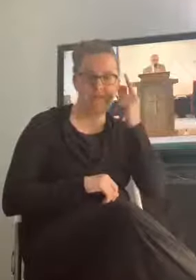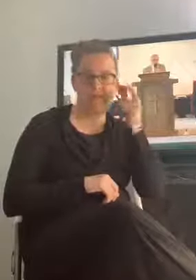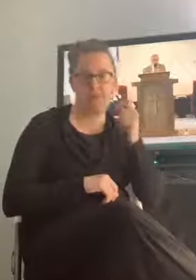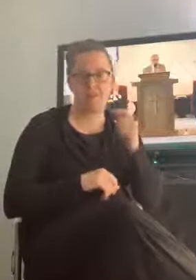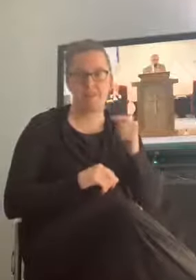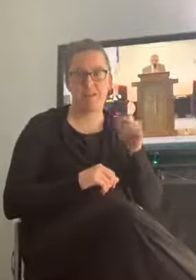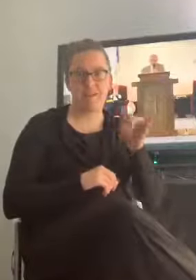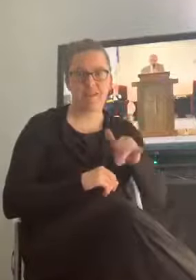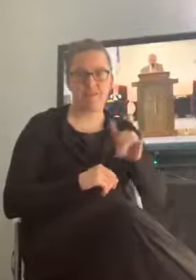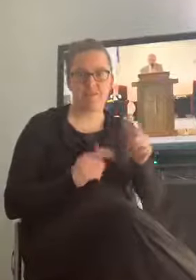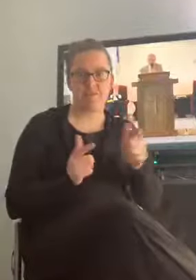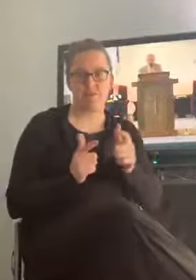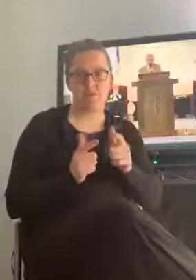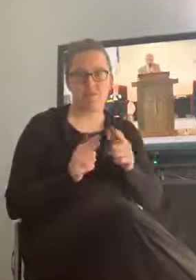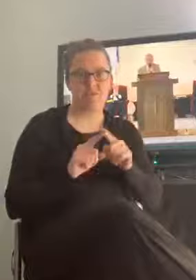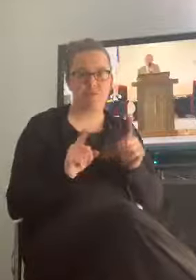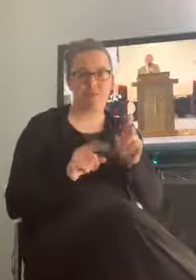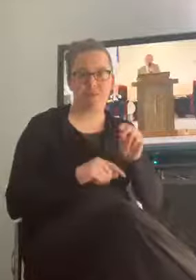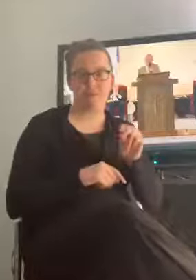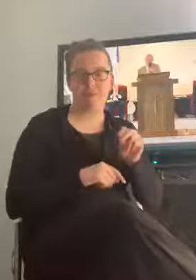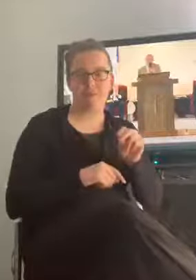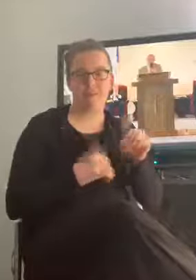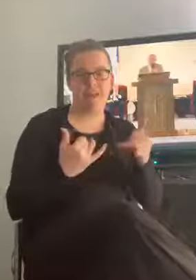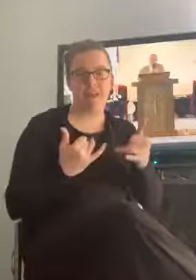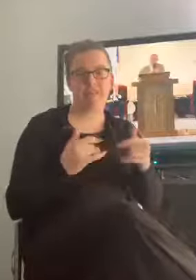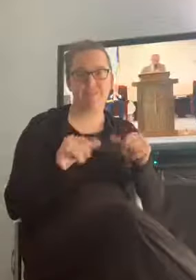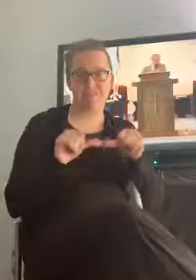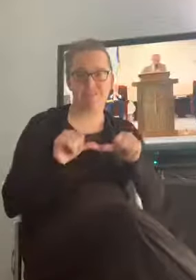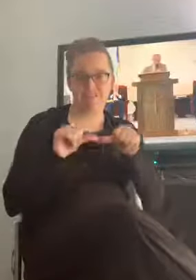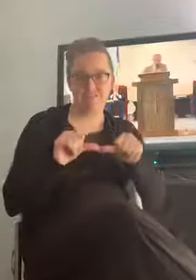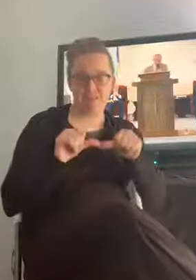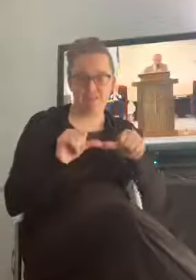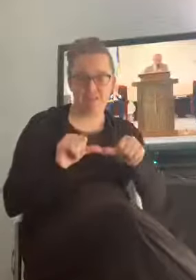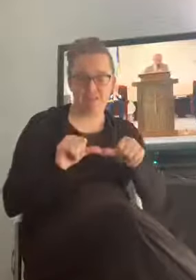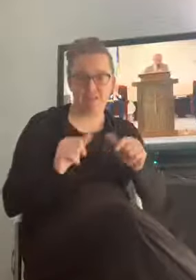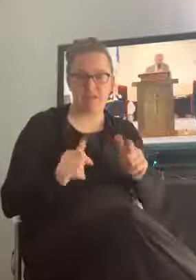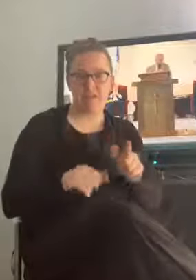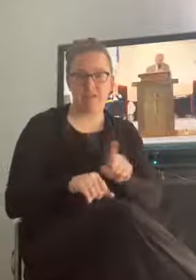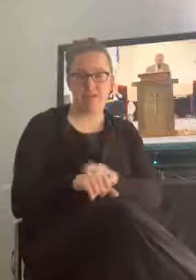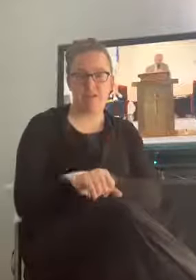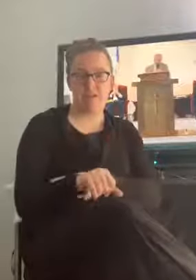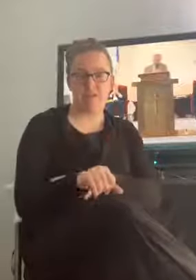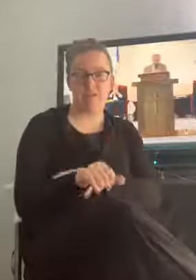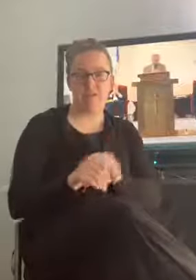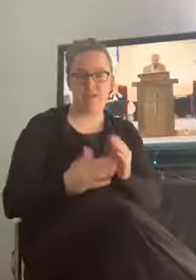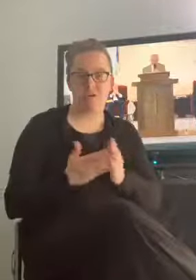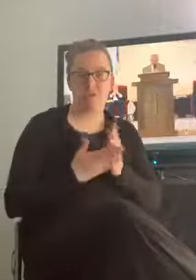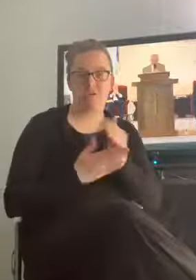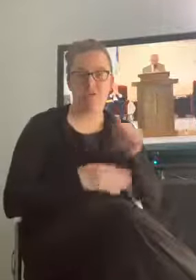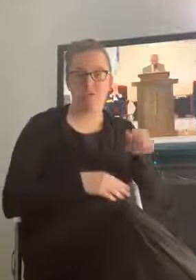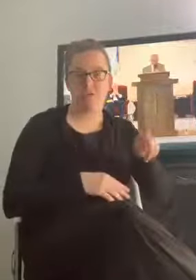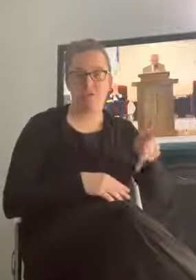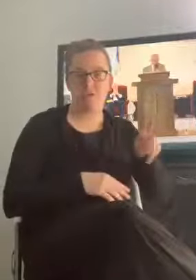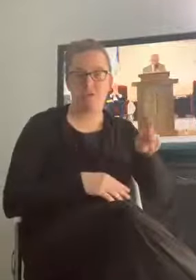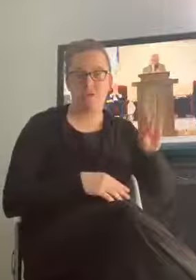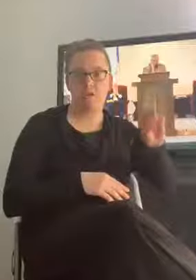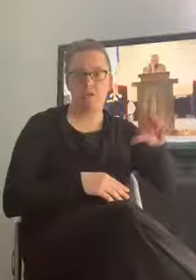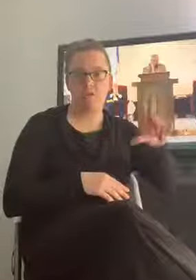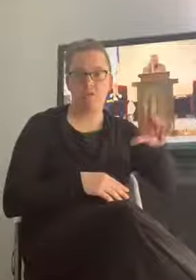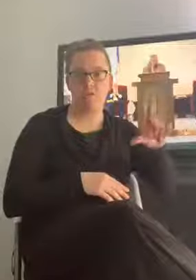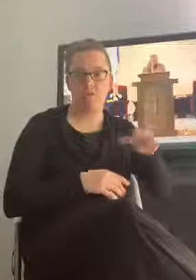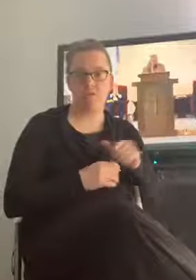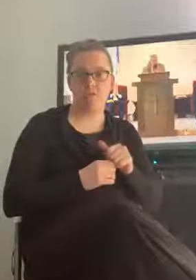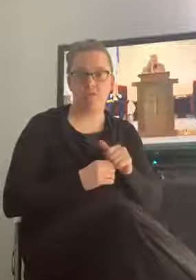period, but because this thing is going to continue into or through the length of April, I have asked